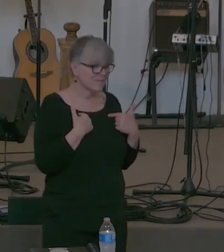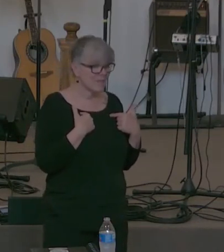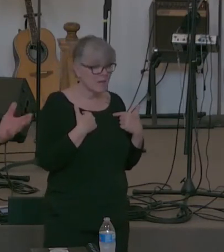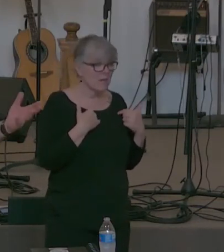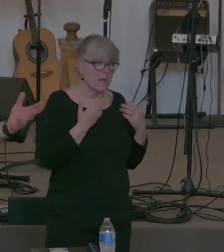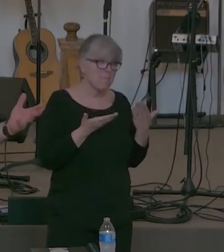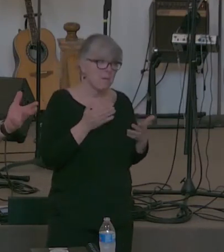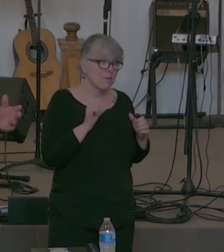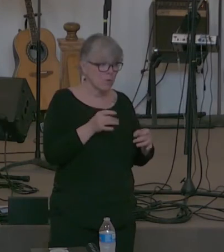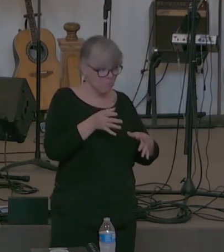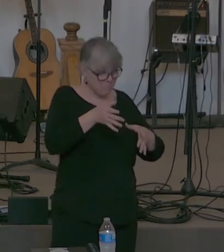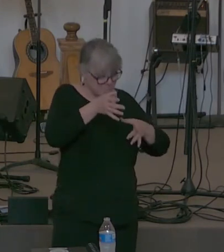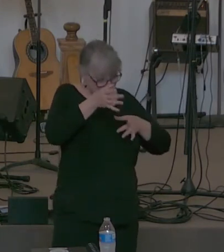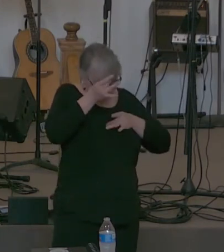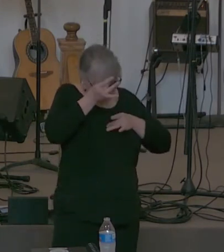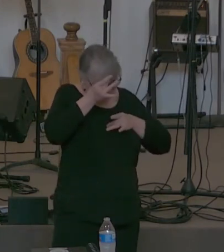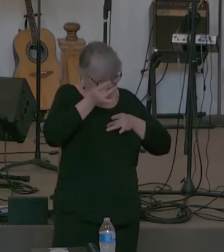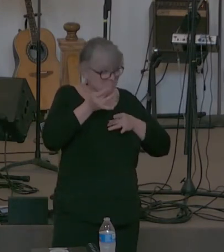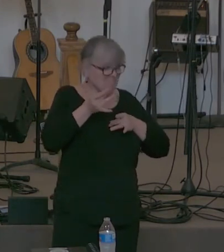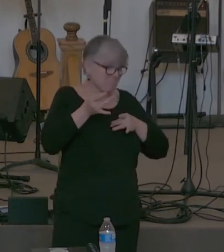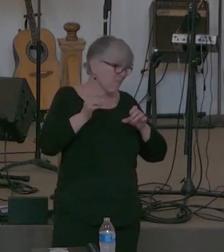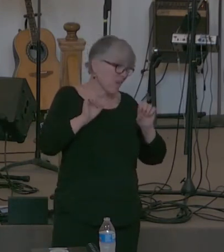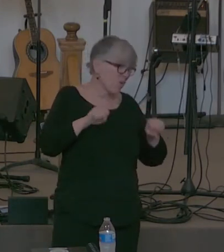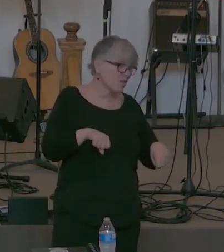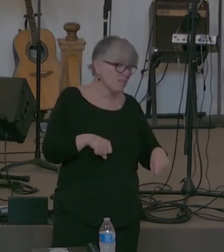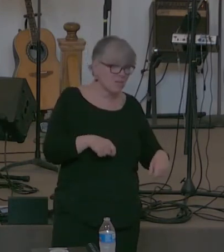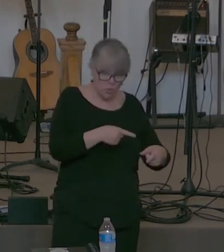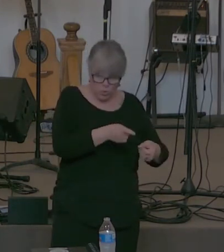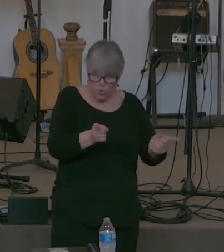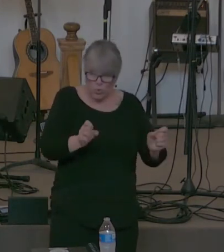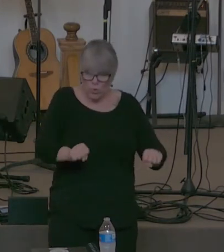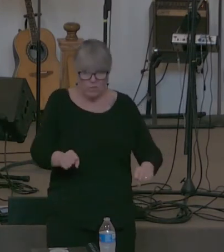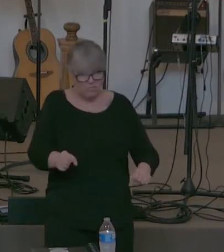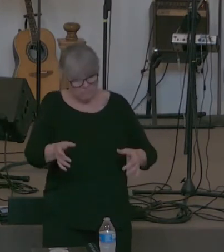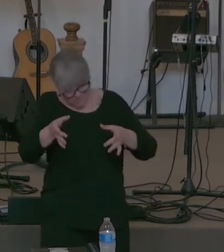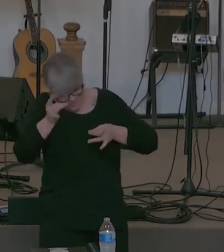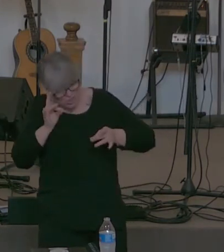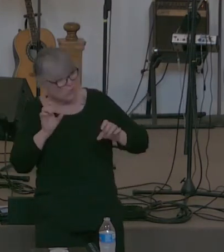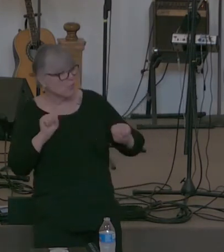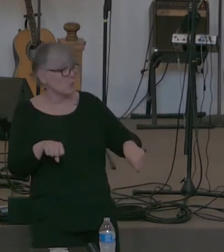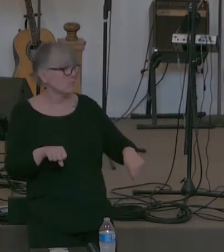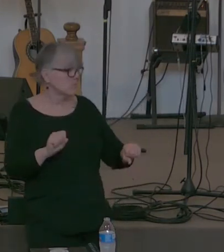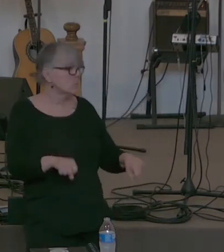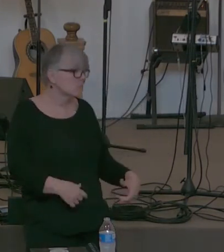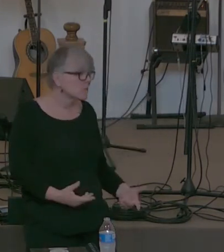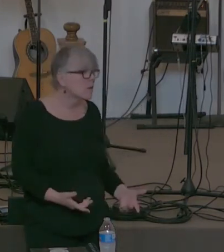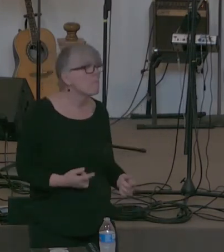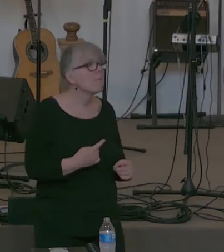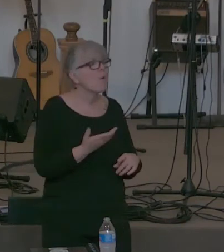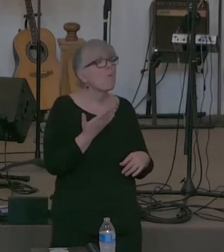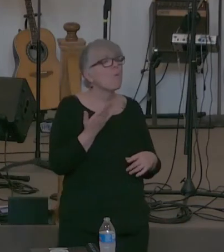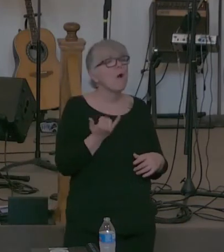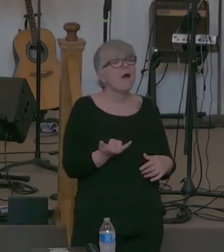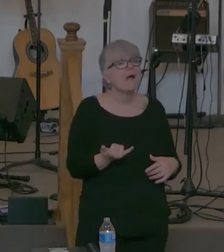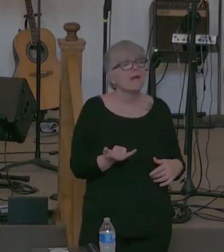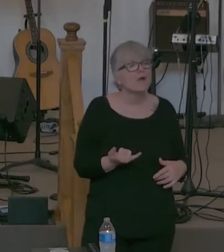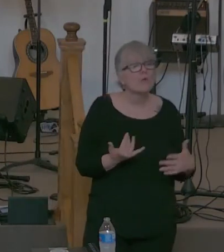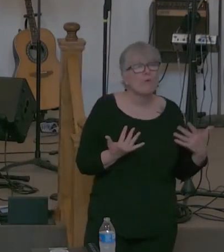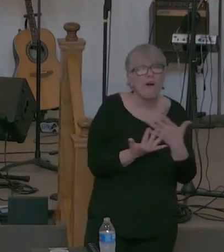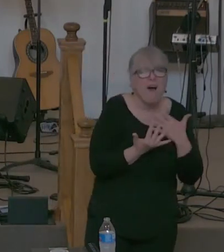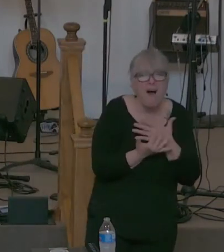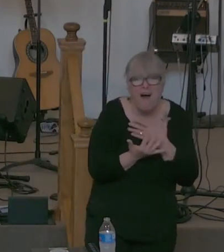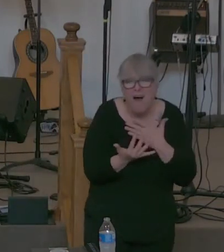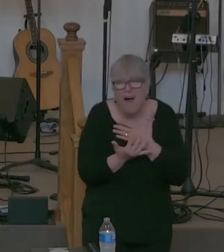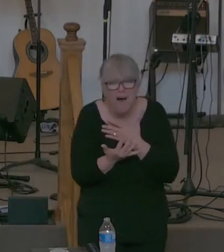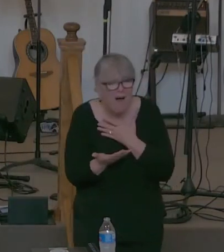it? Yeah, I guess I could catch it. Can any of you catch it? Yeah, I guess you could catch it. But why are we all fearful